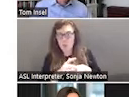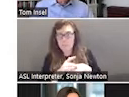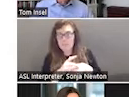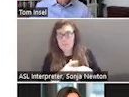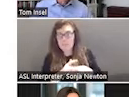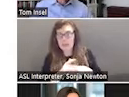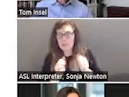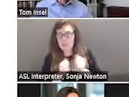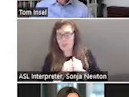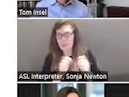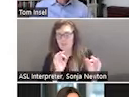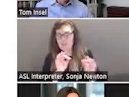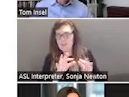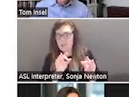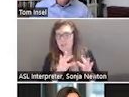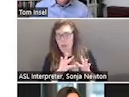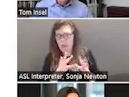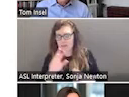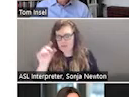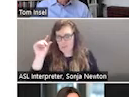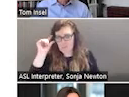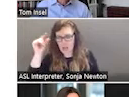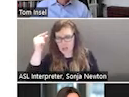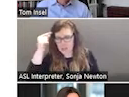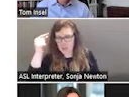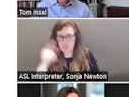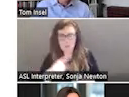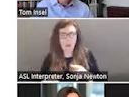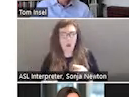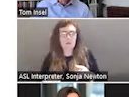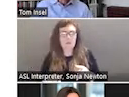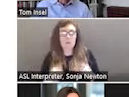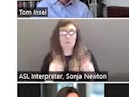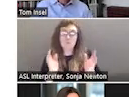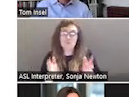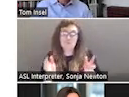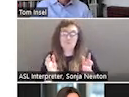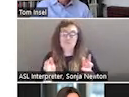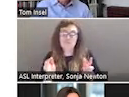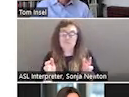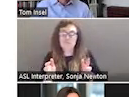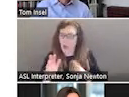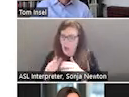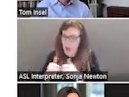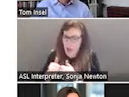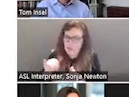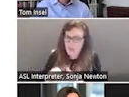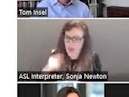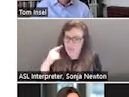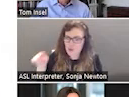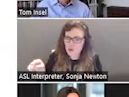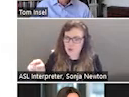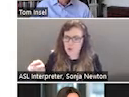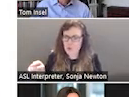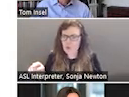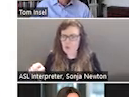with feedback. You can't have a conversation without somebody asking you, how was that for you? Which is really kind of,